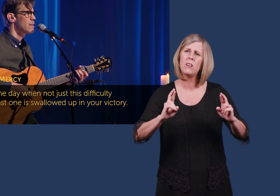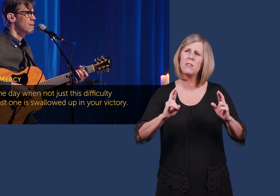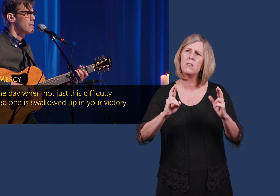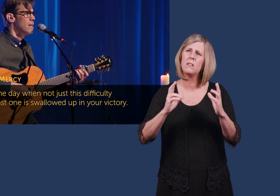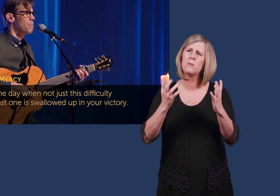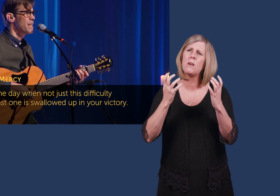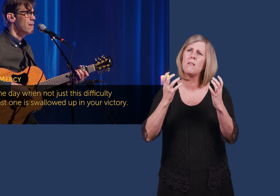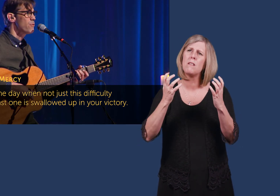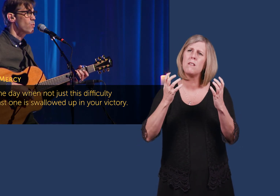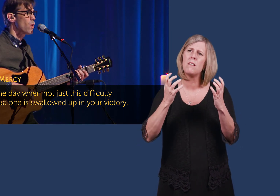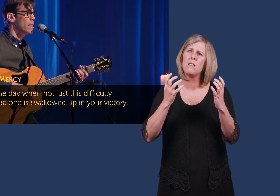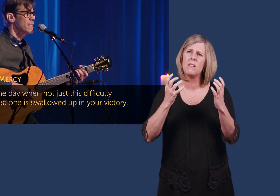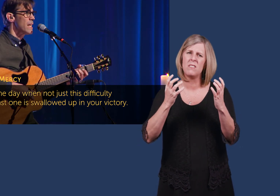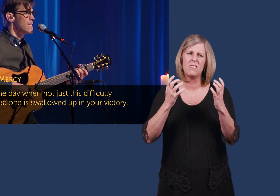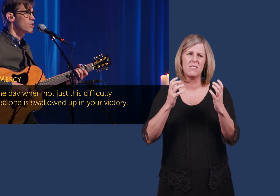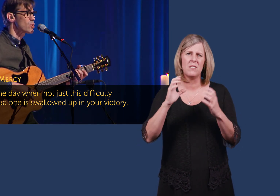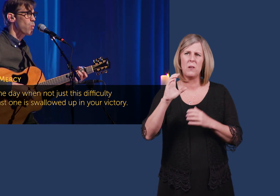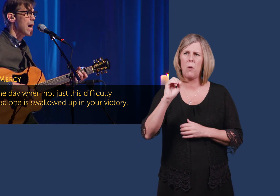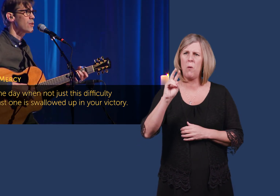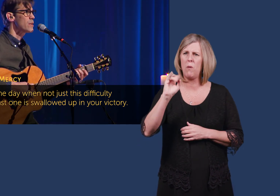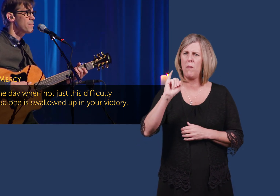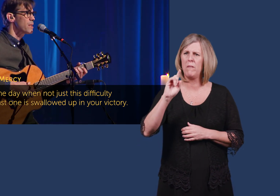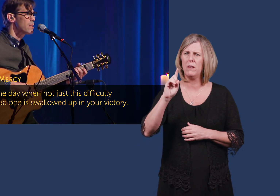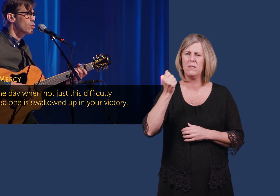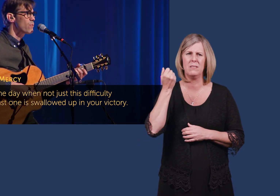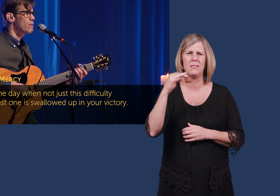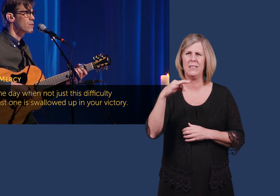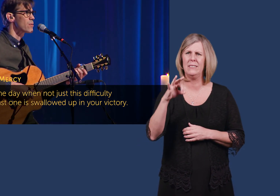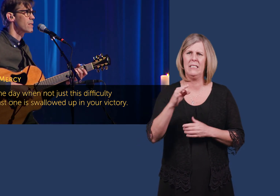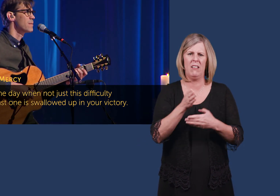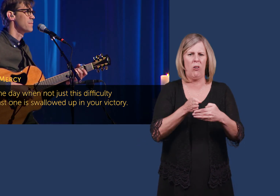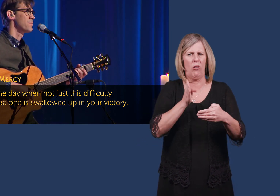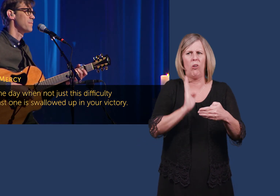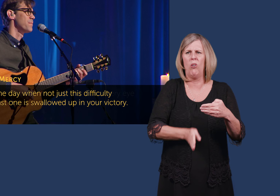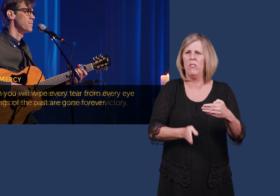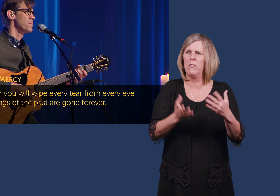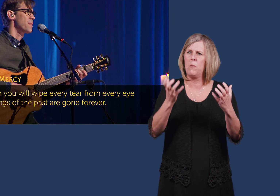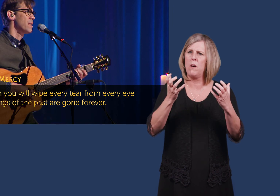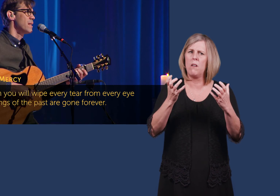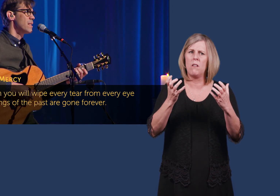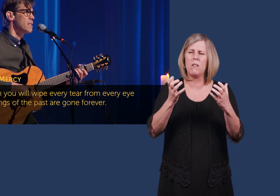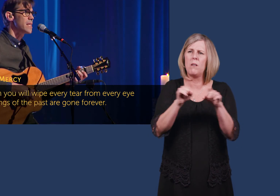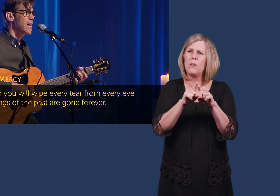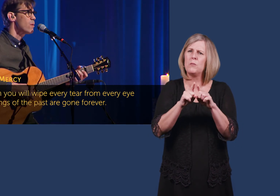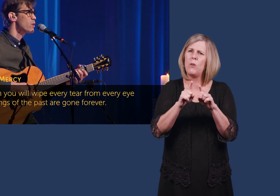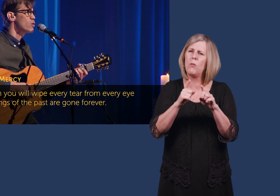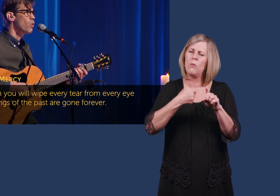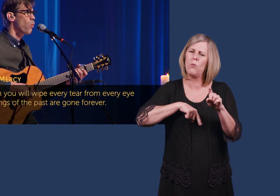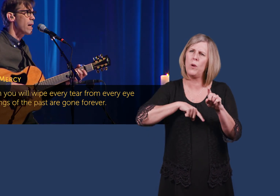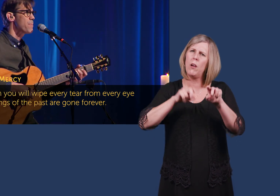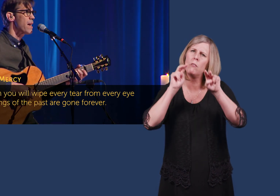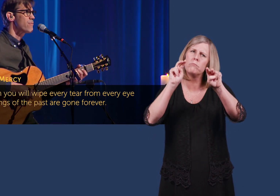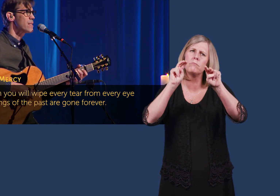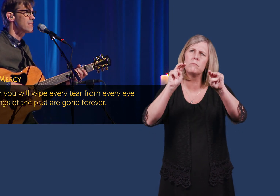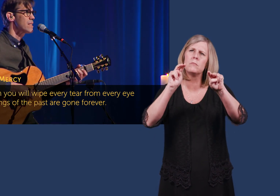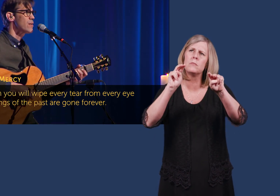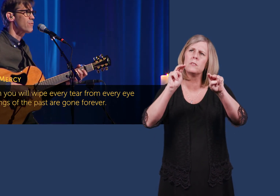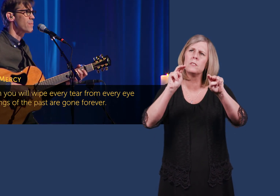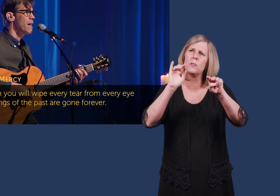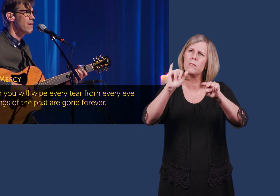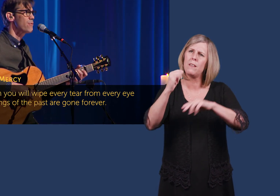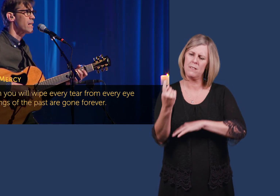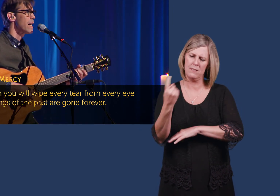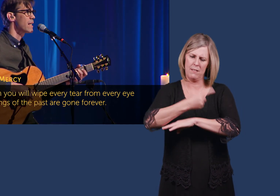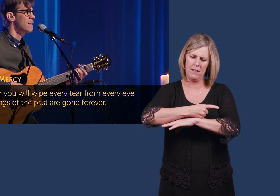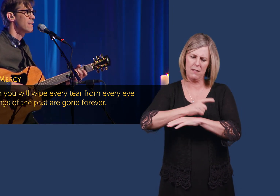difficulty, but everyone is swallowed up in your victory. The day when you will wipe every tear